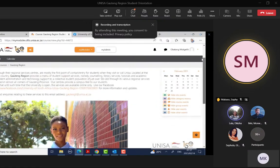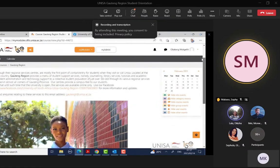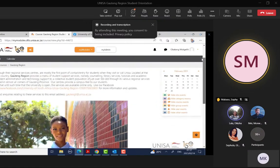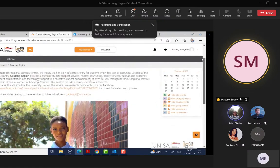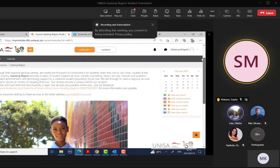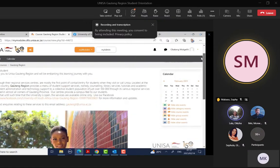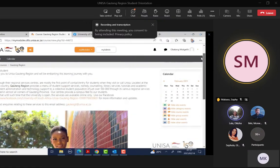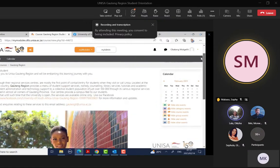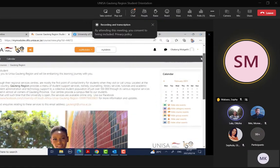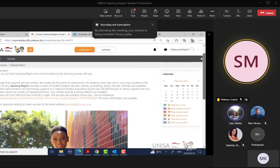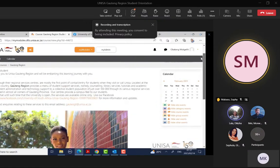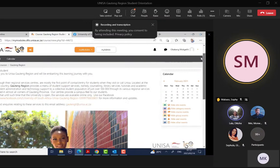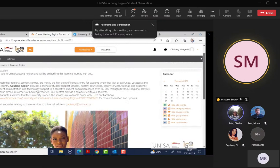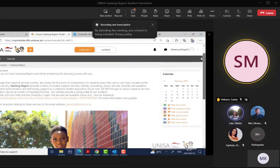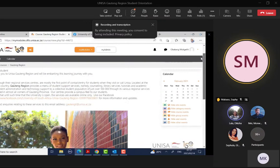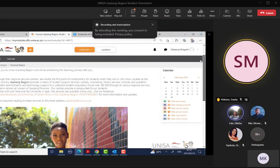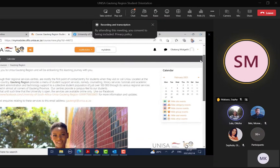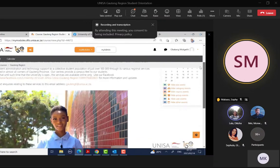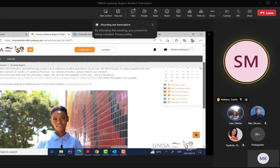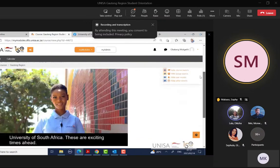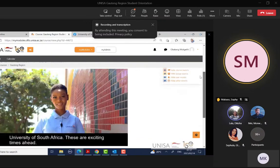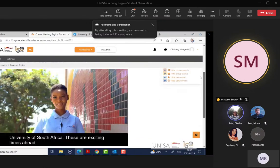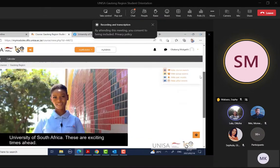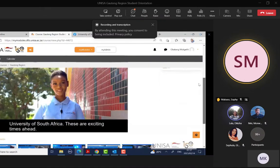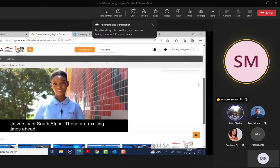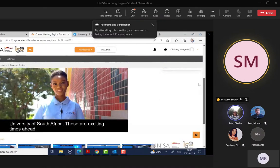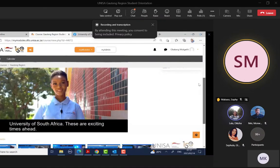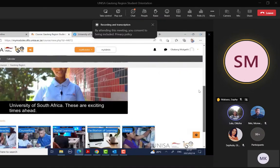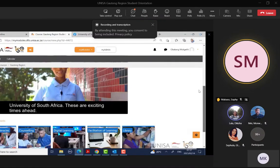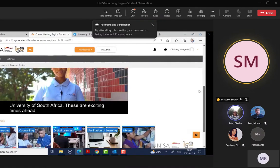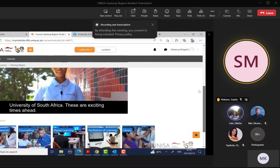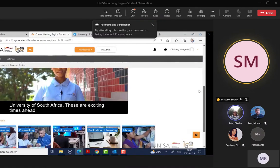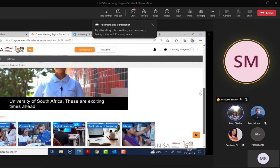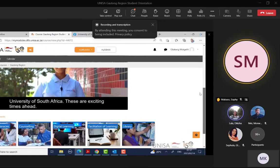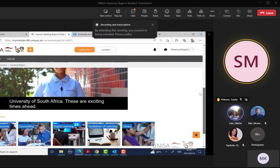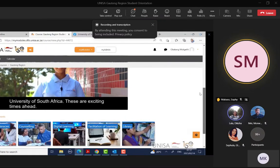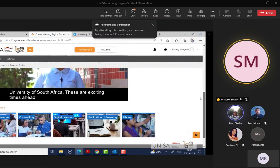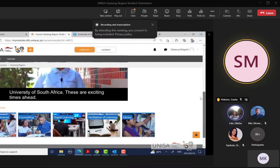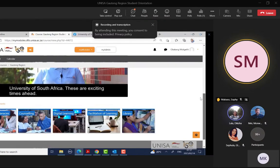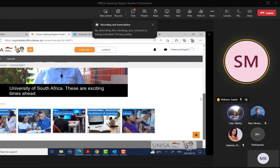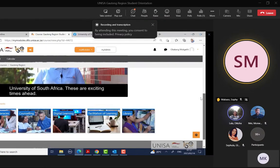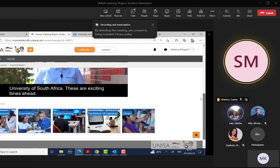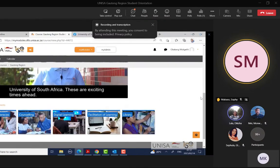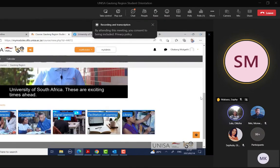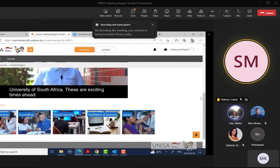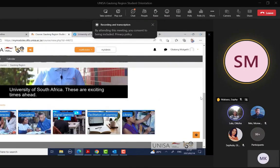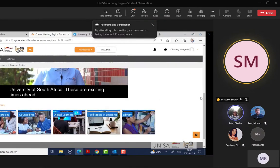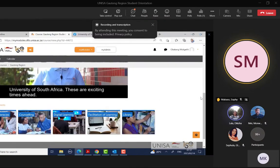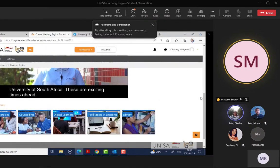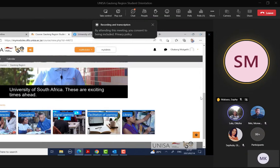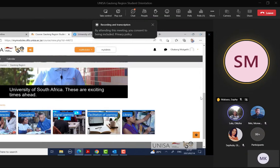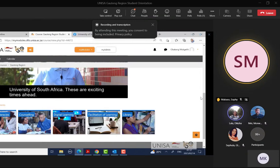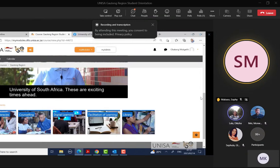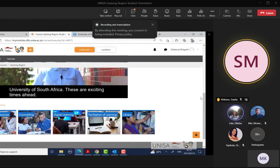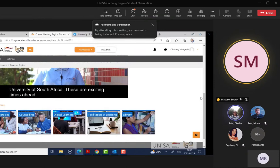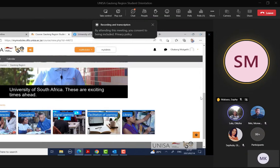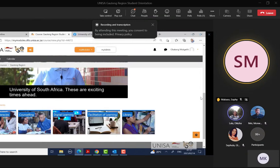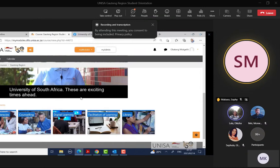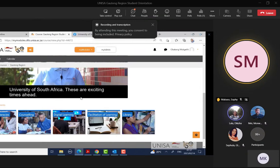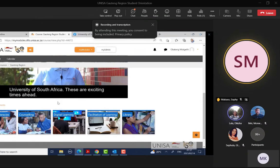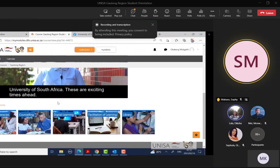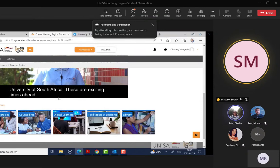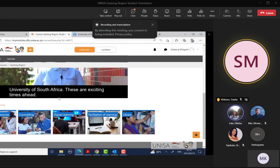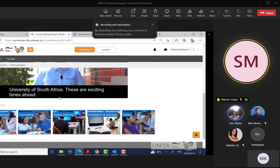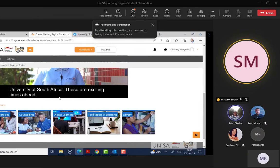that my colleagues will talk about and just explain in a bit more detail about the services that are